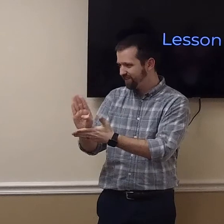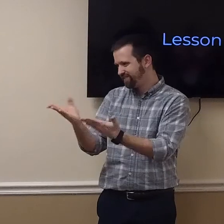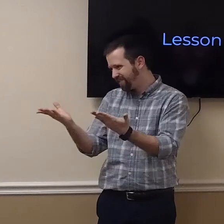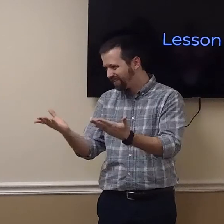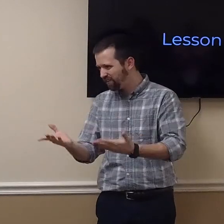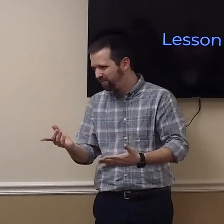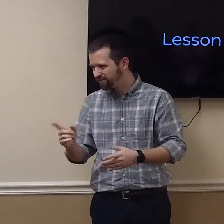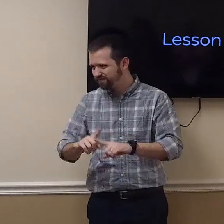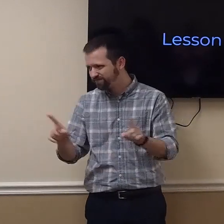Oh.